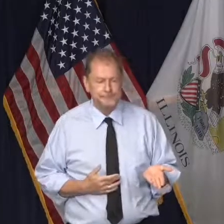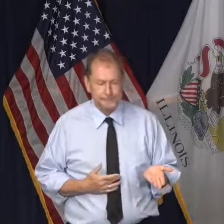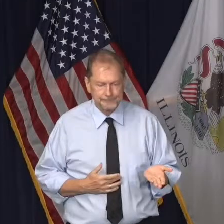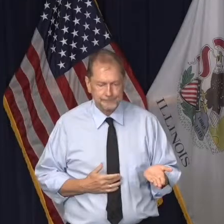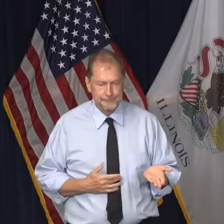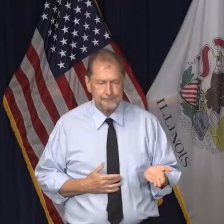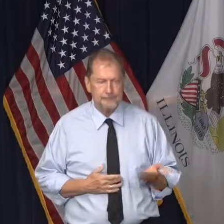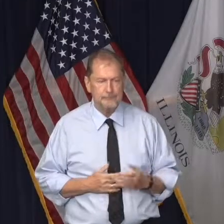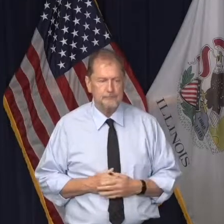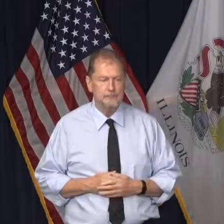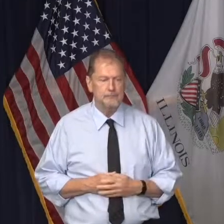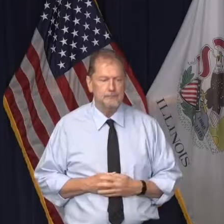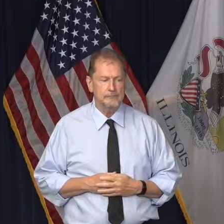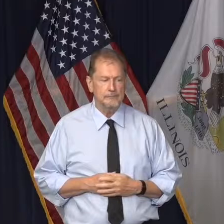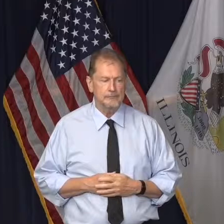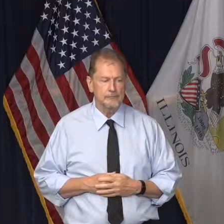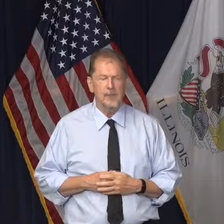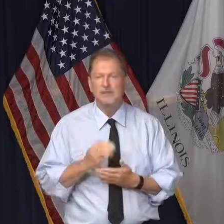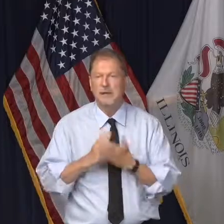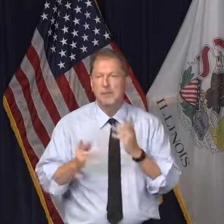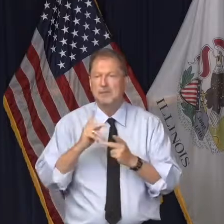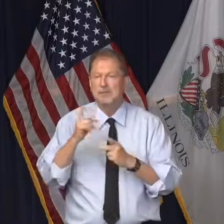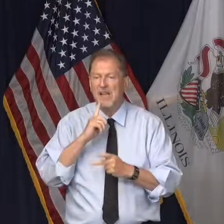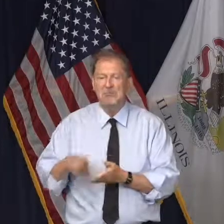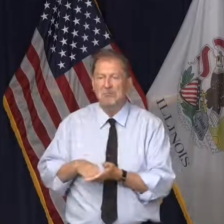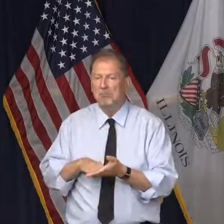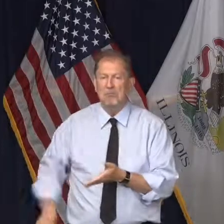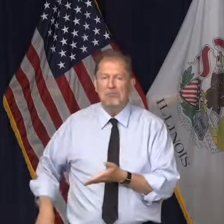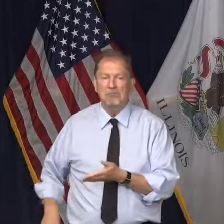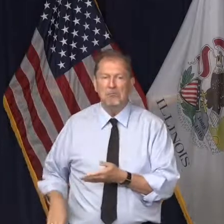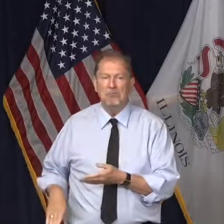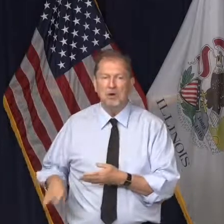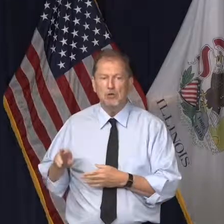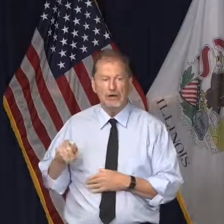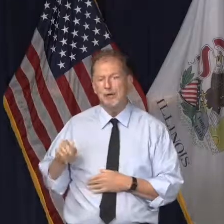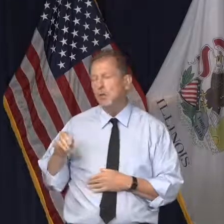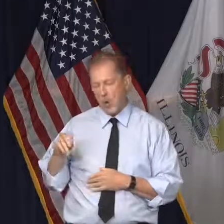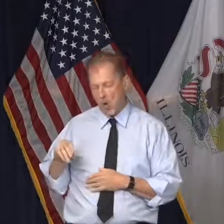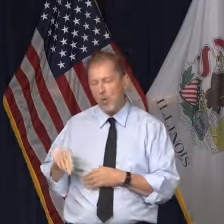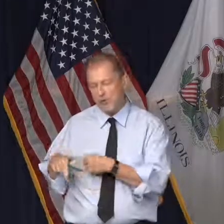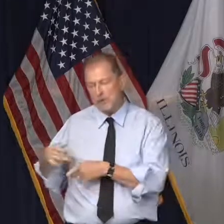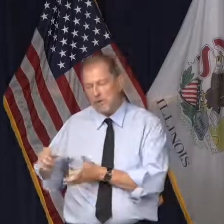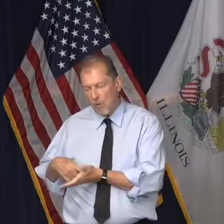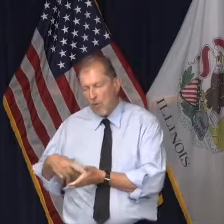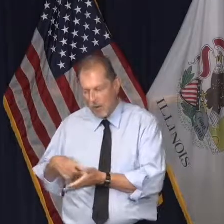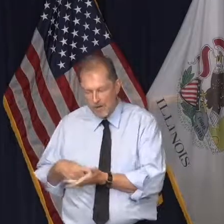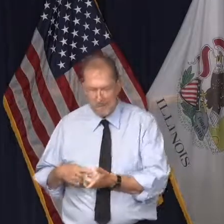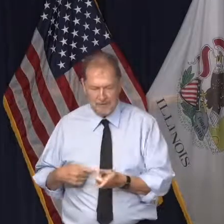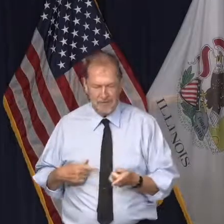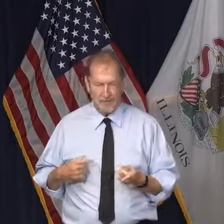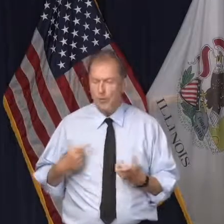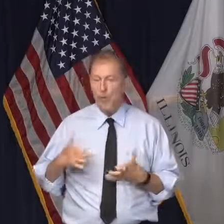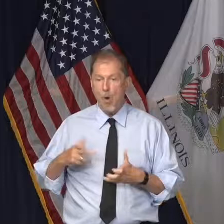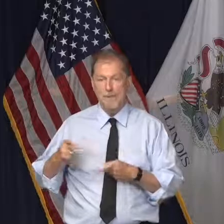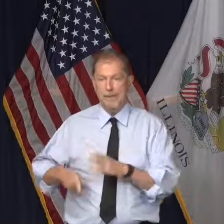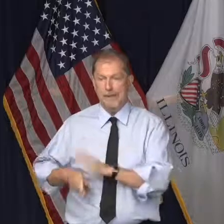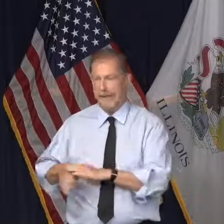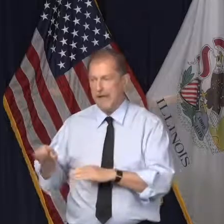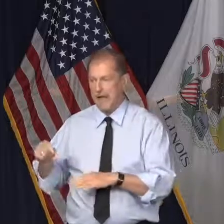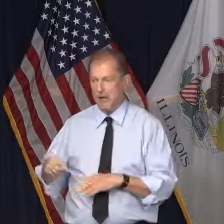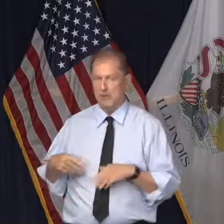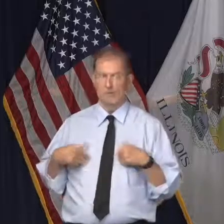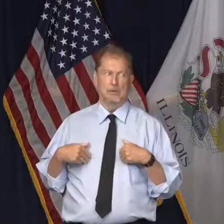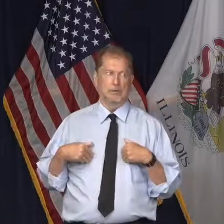do what some people have called for, which is cancel rent. What we're trying to do is take into account both sides of this. We don't want mass homelessness, and that's what